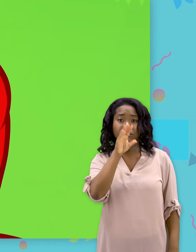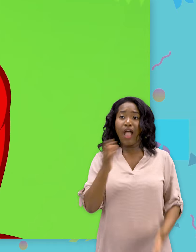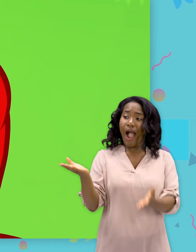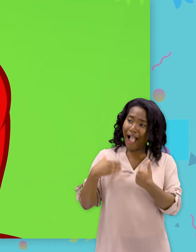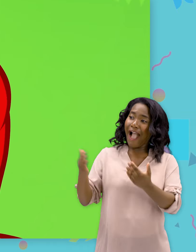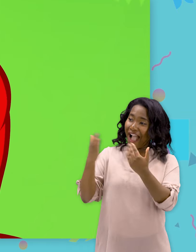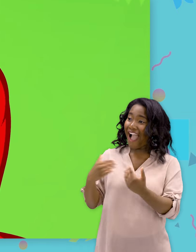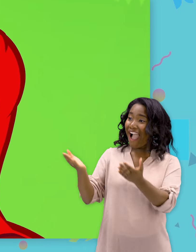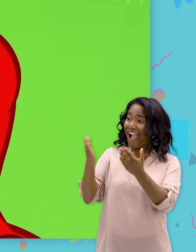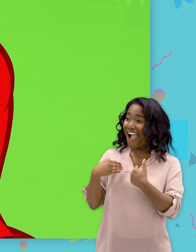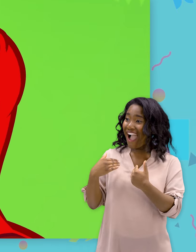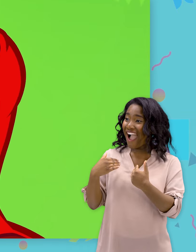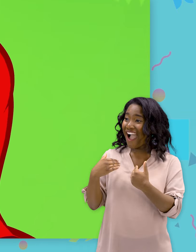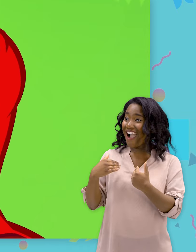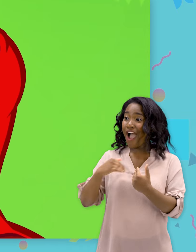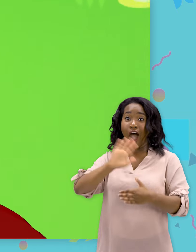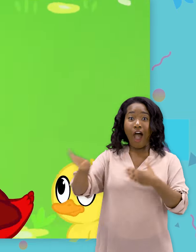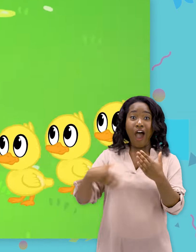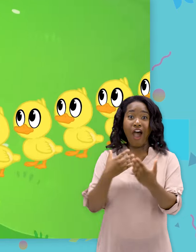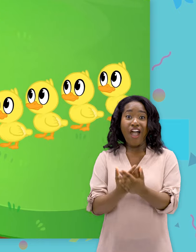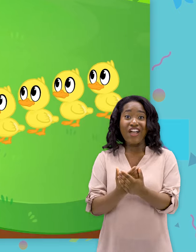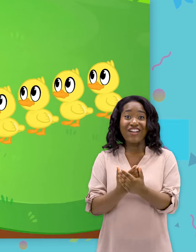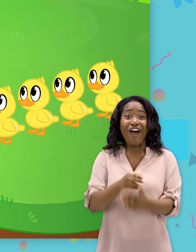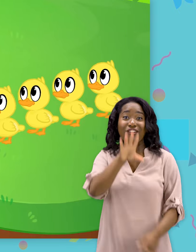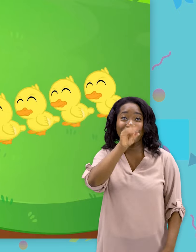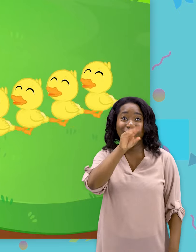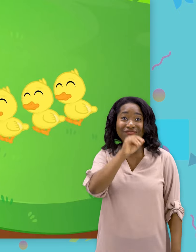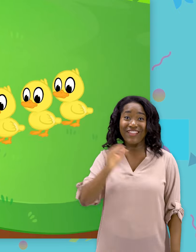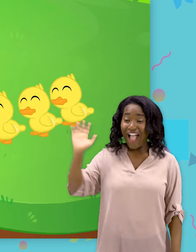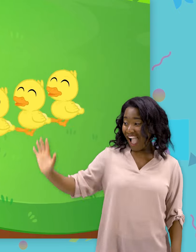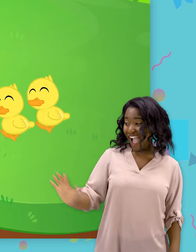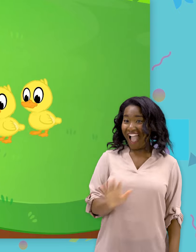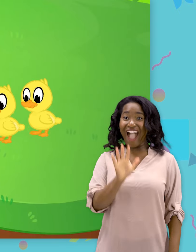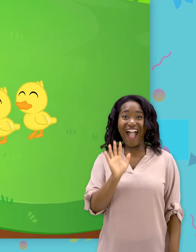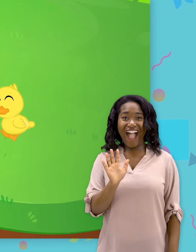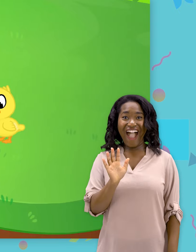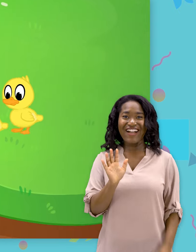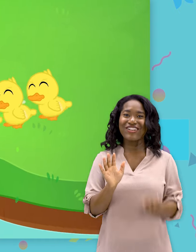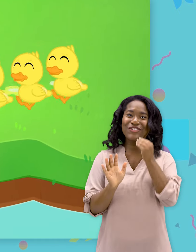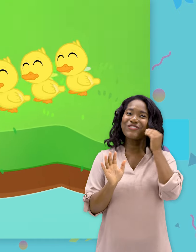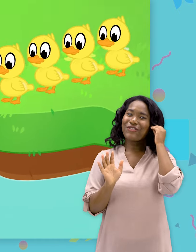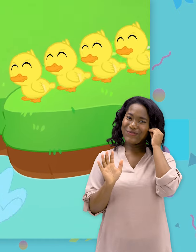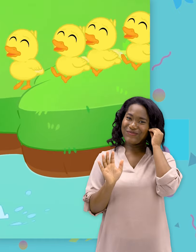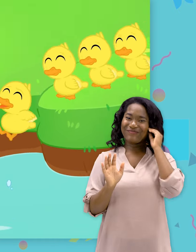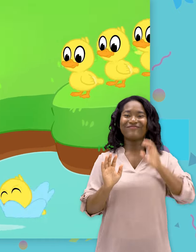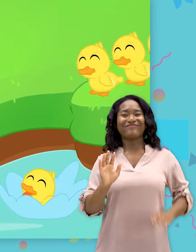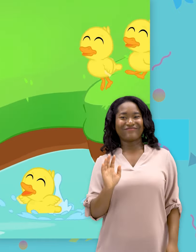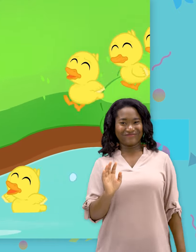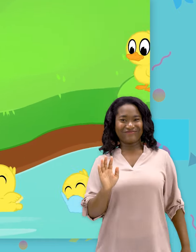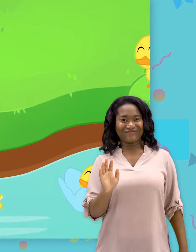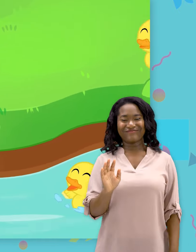mother duck said, quack, quack, quack, and all the five little ducks came swimming back.